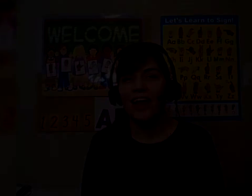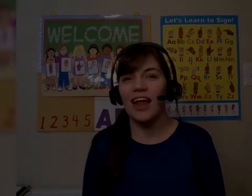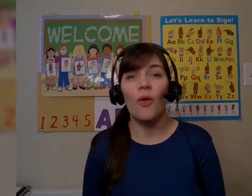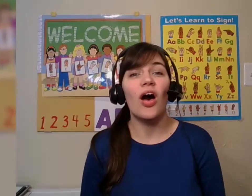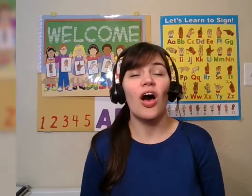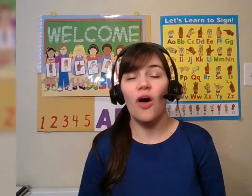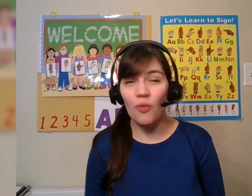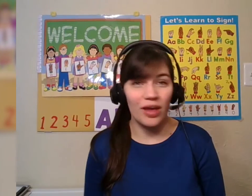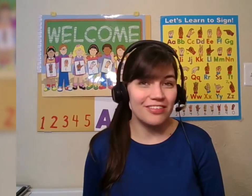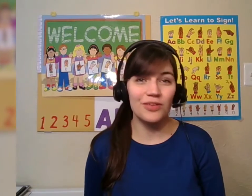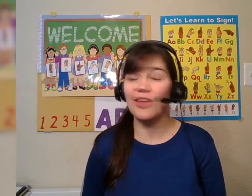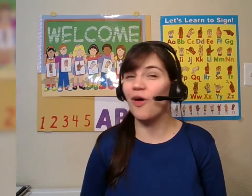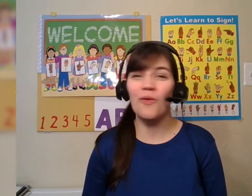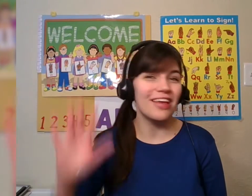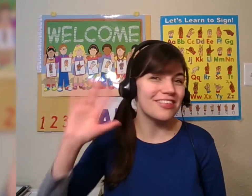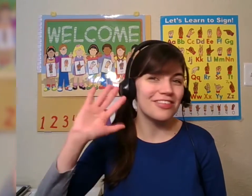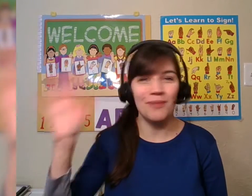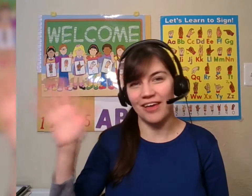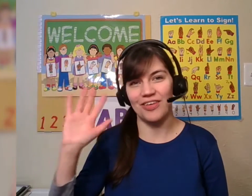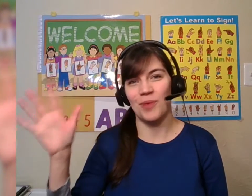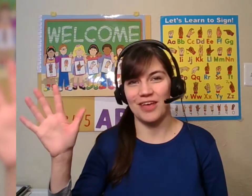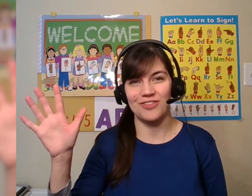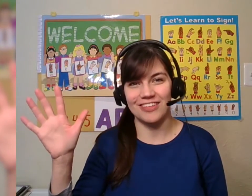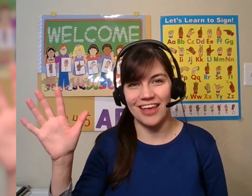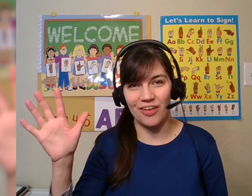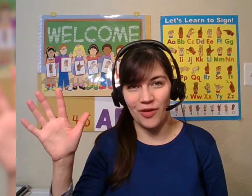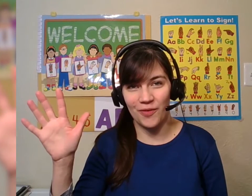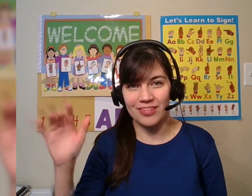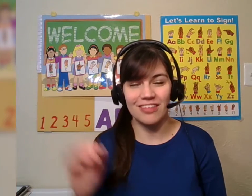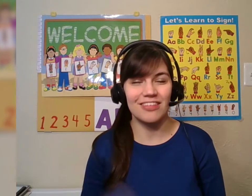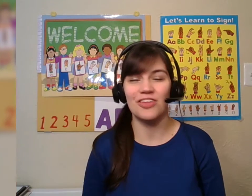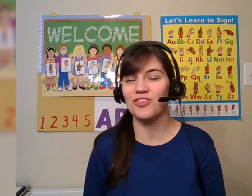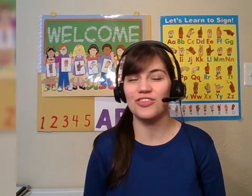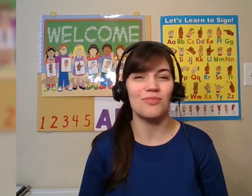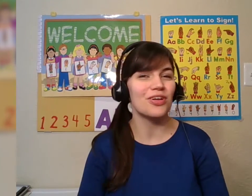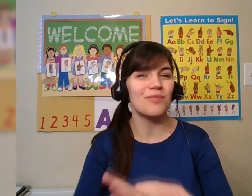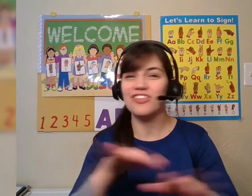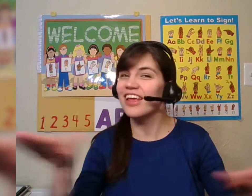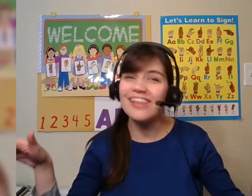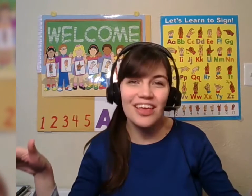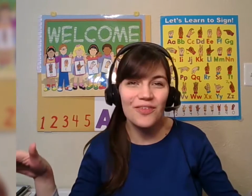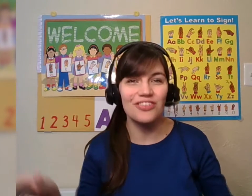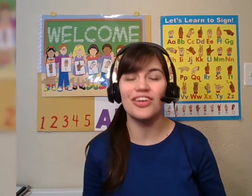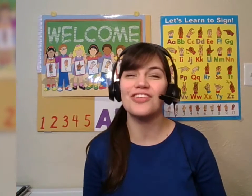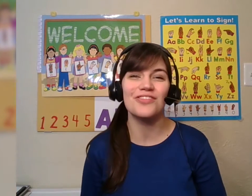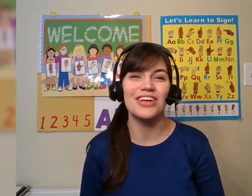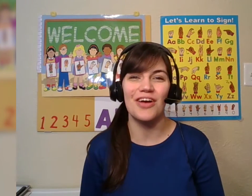Now, you can always smile and wave to say hello. This is understood in pretty much any language or country around